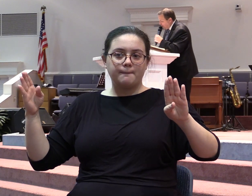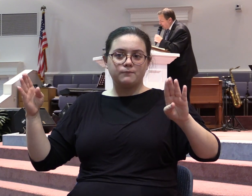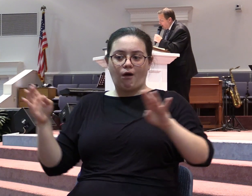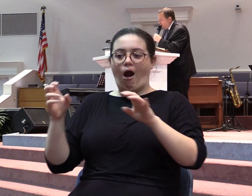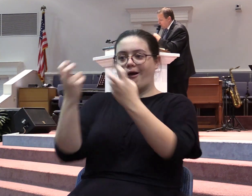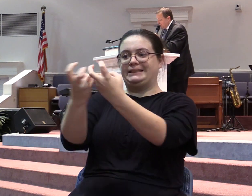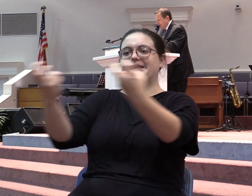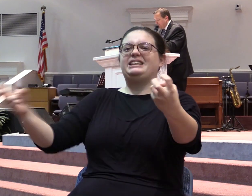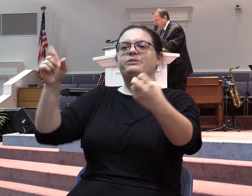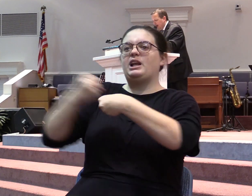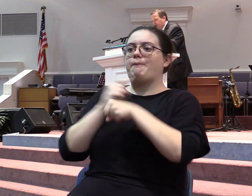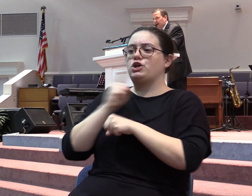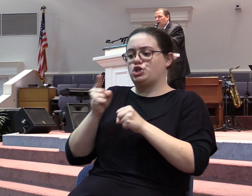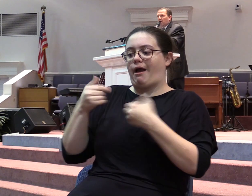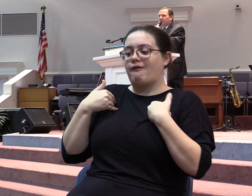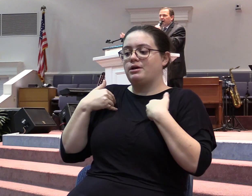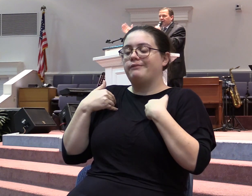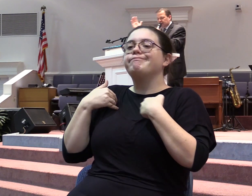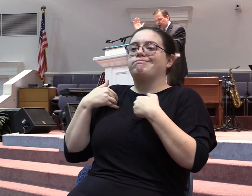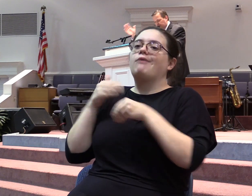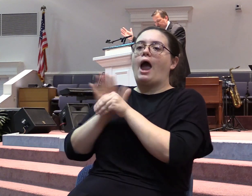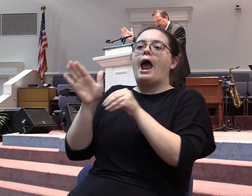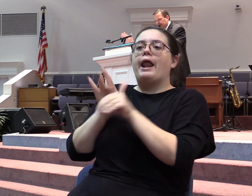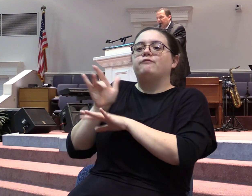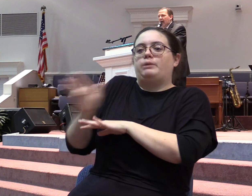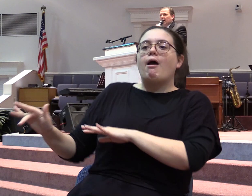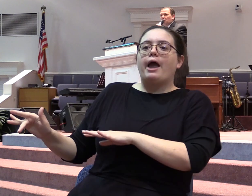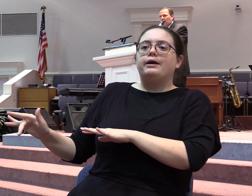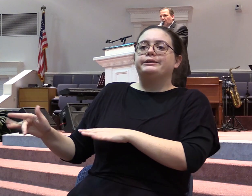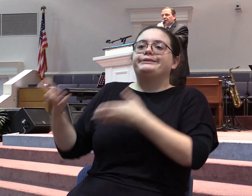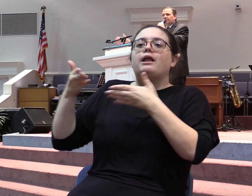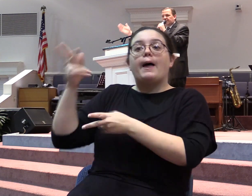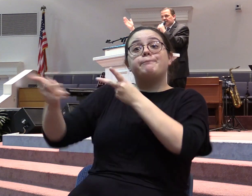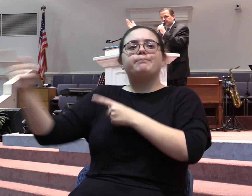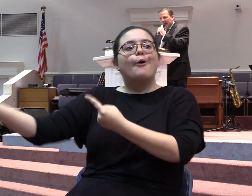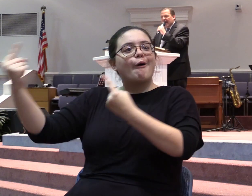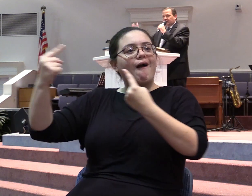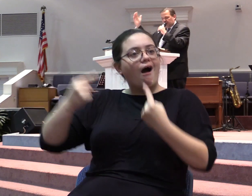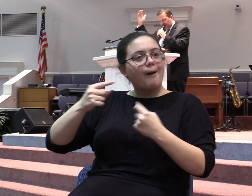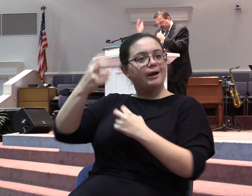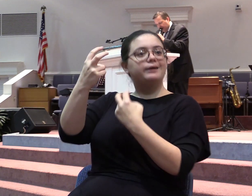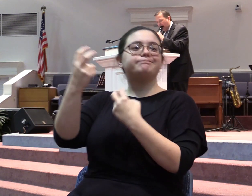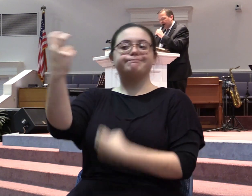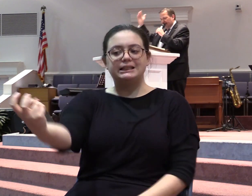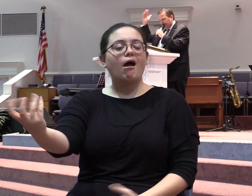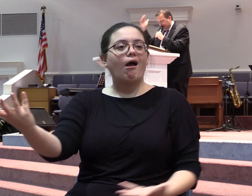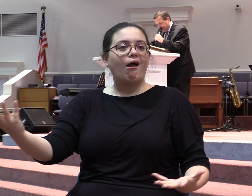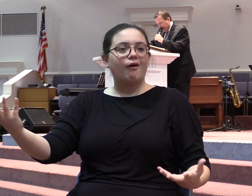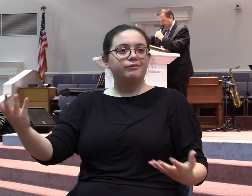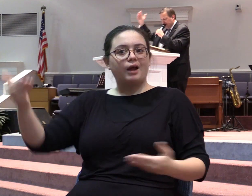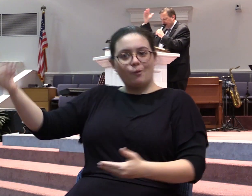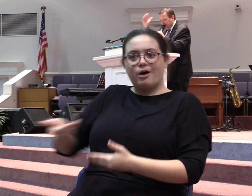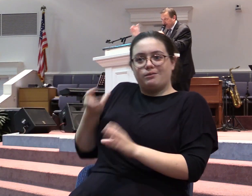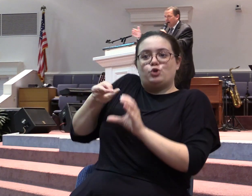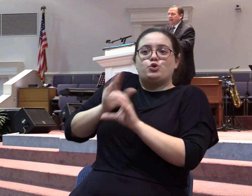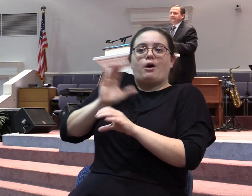pews for the lost sheep that are among this community and welcome them back to the flock and the